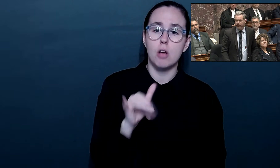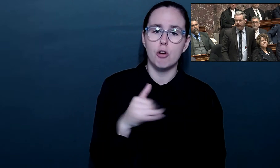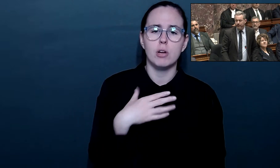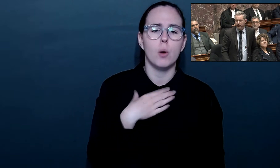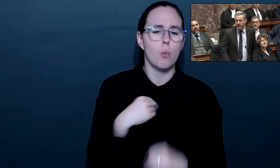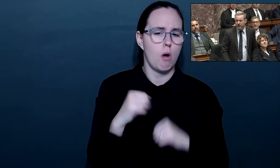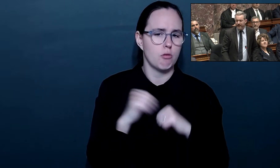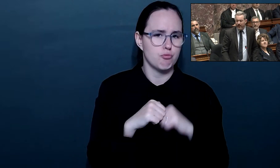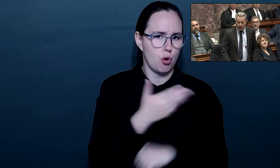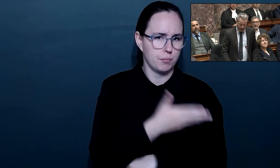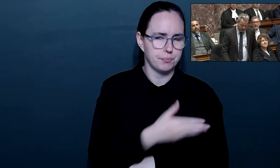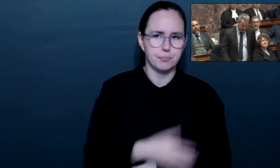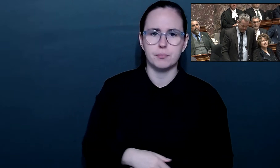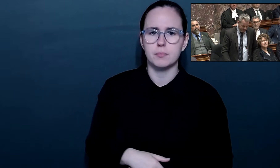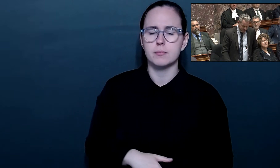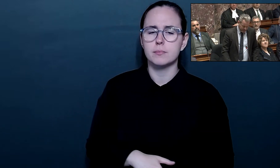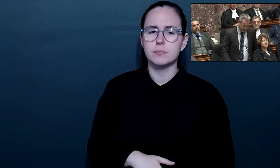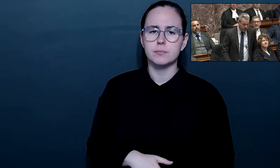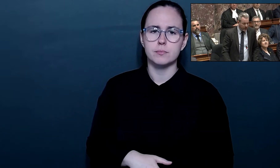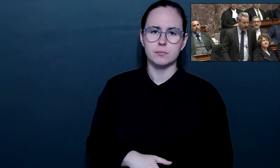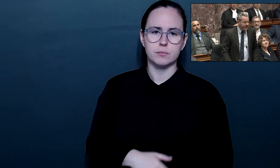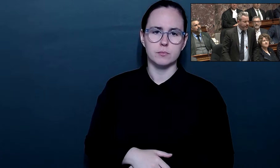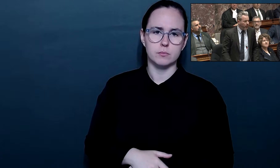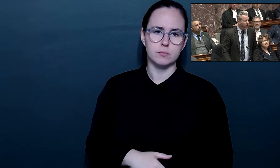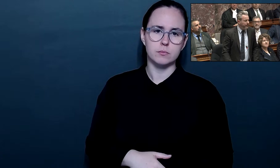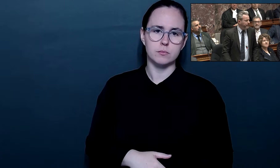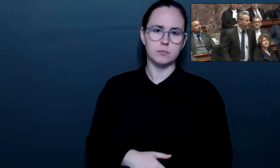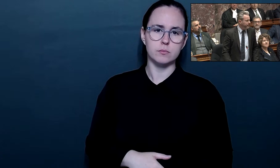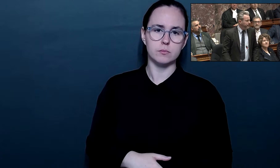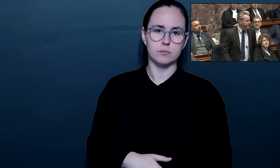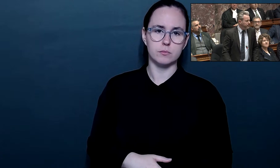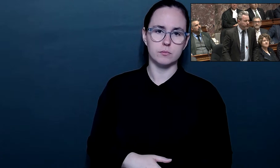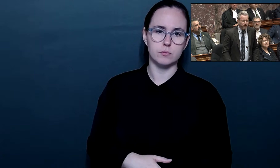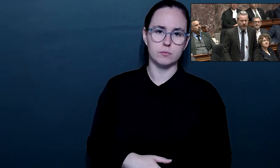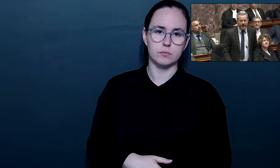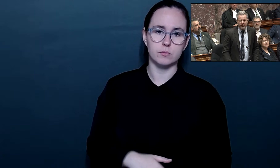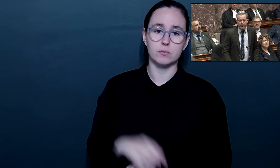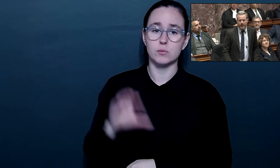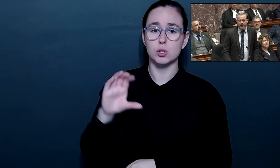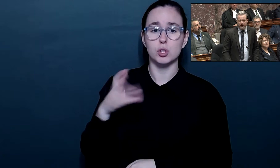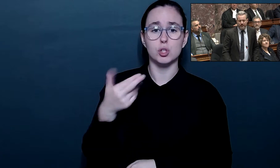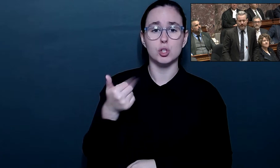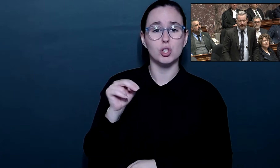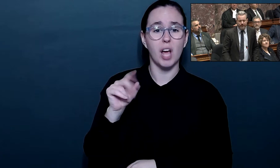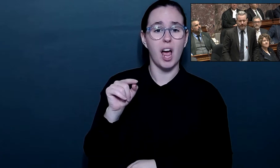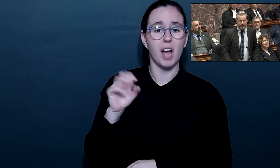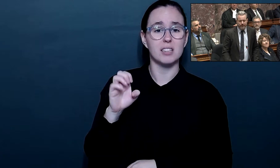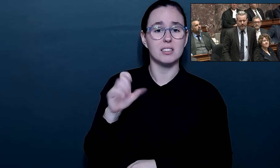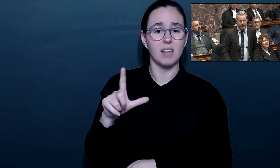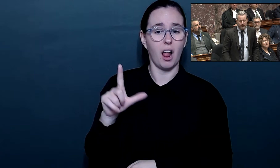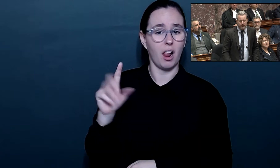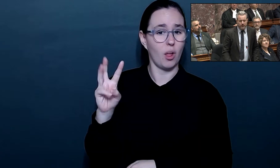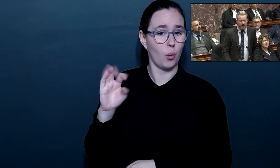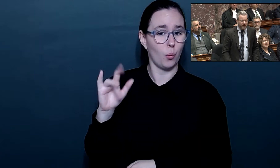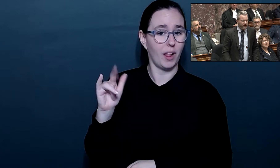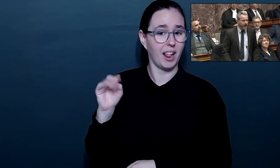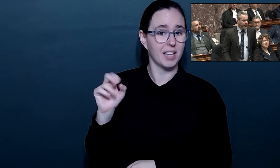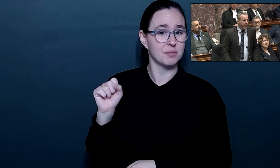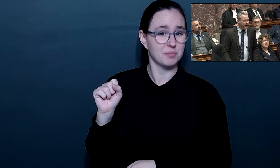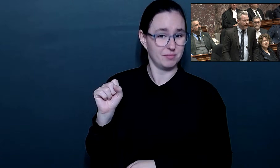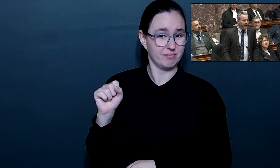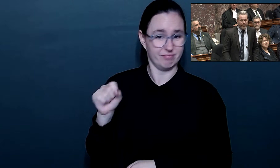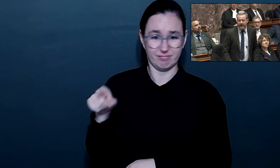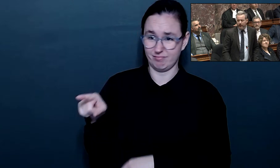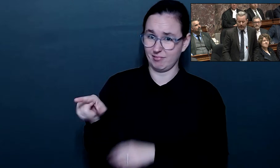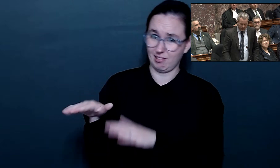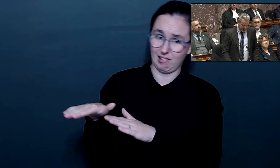home, Chantel Williams should have had support. She should have had supervision. She clearly